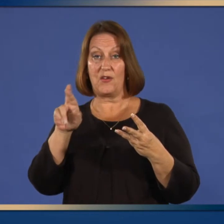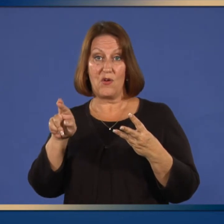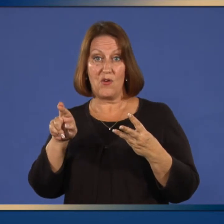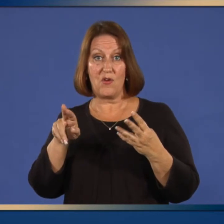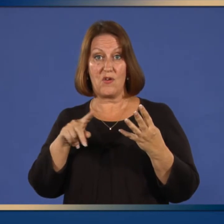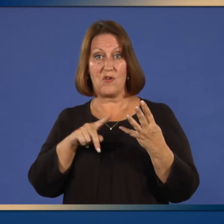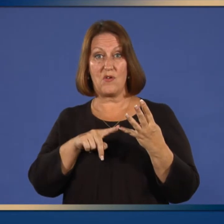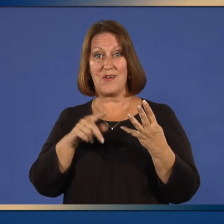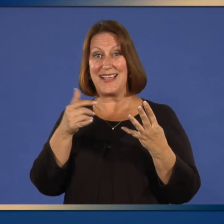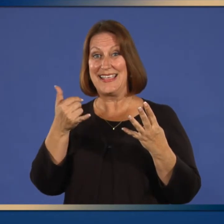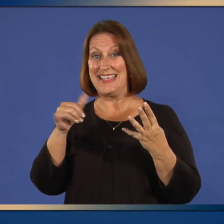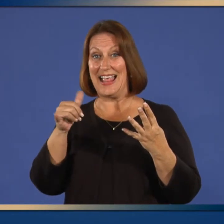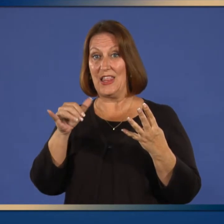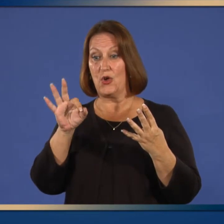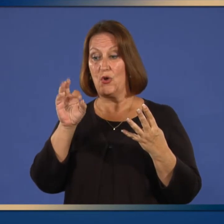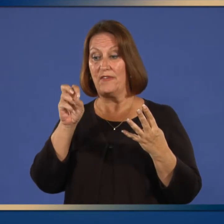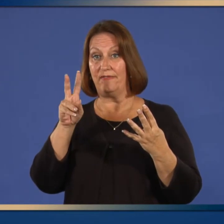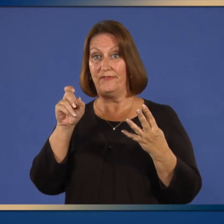MMRV,